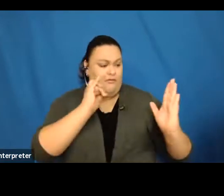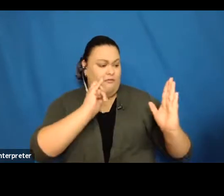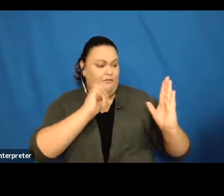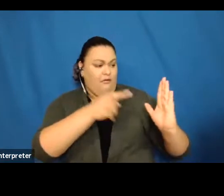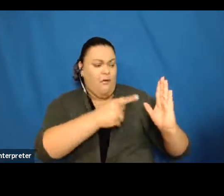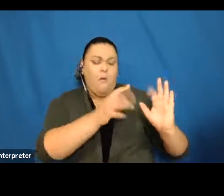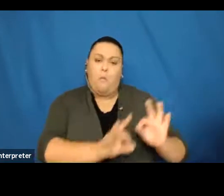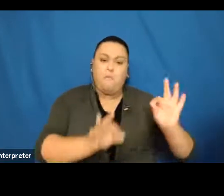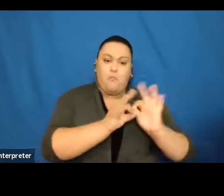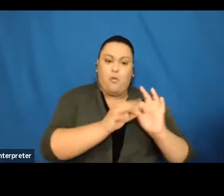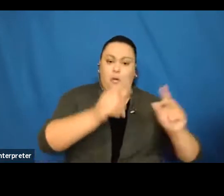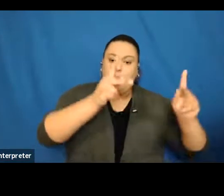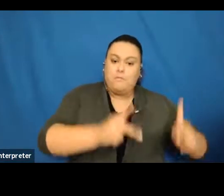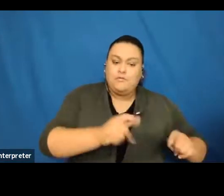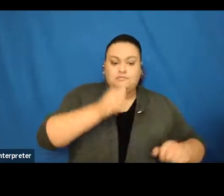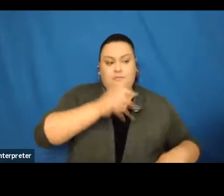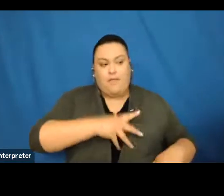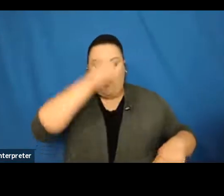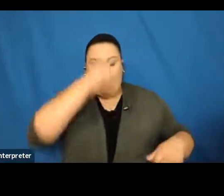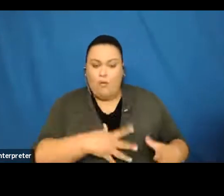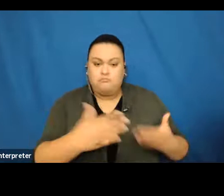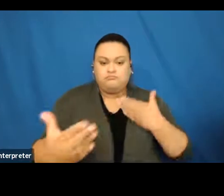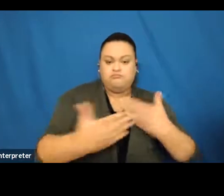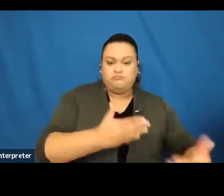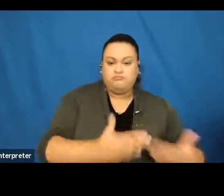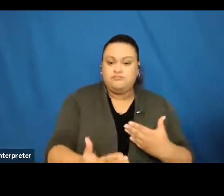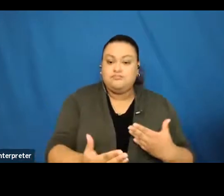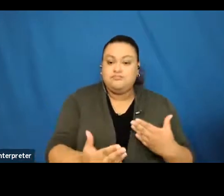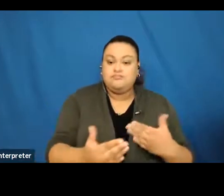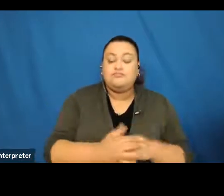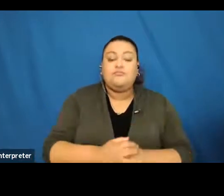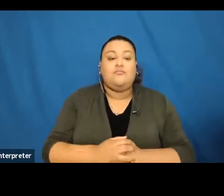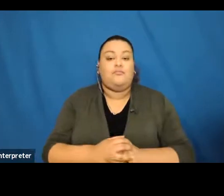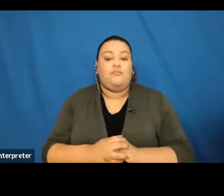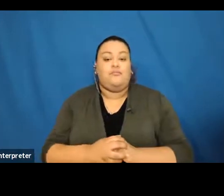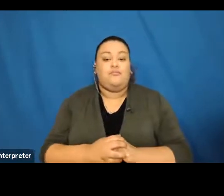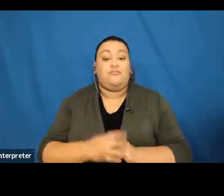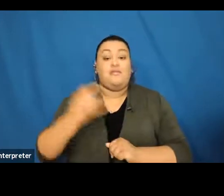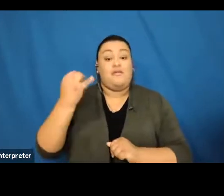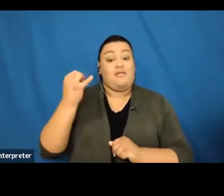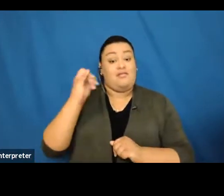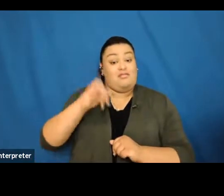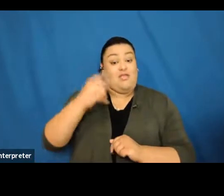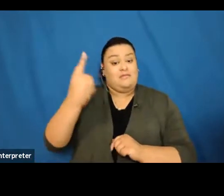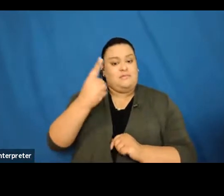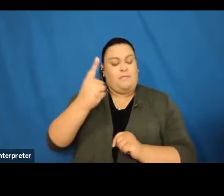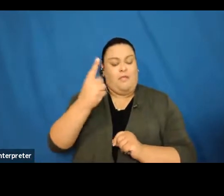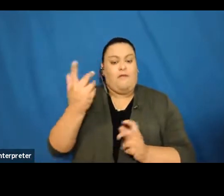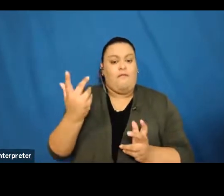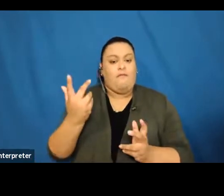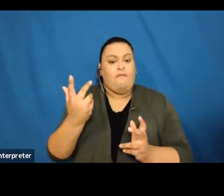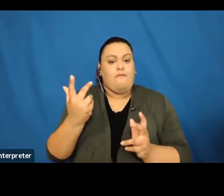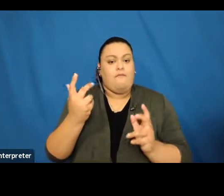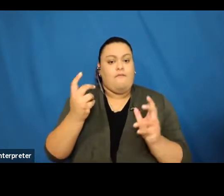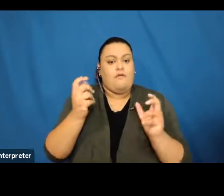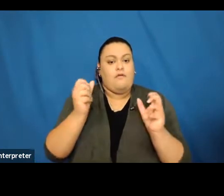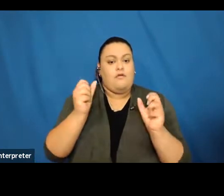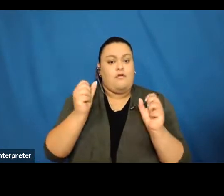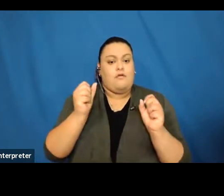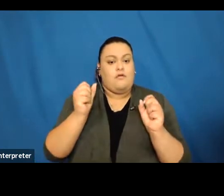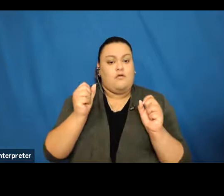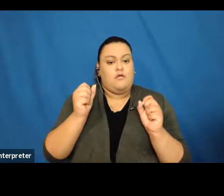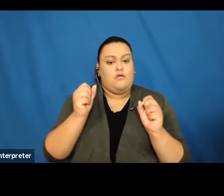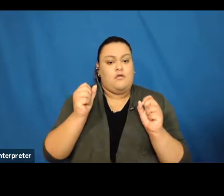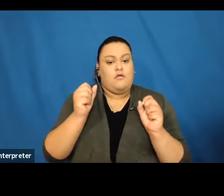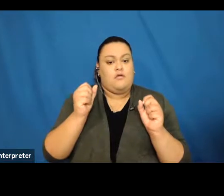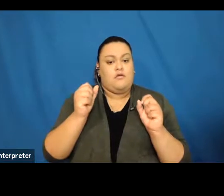man eventually. But that it's just something that you can do. You can, that's how the old saying goes, you